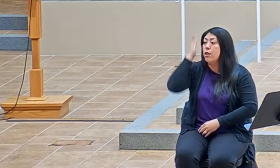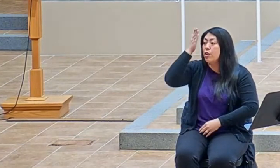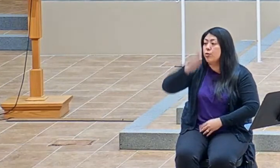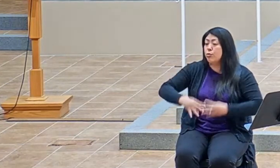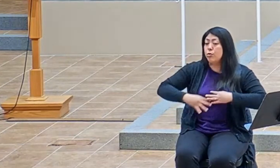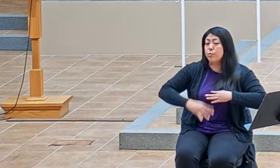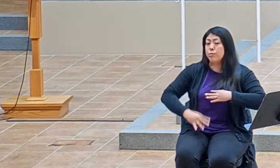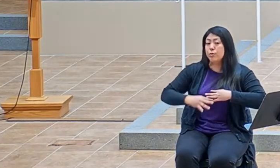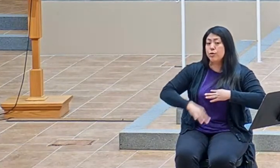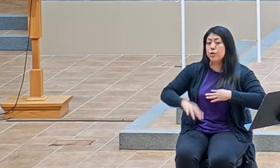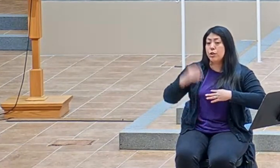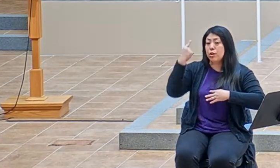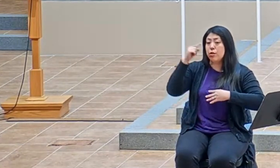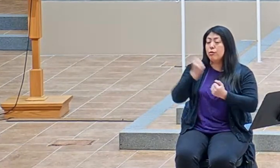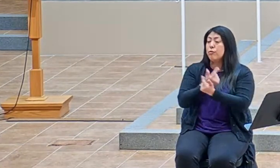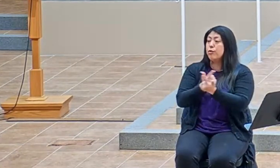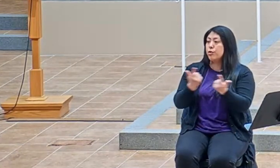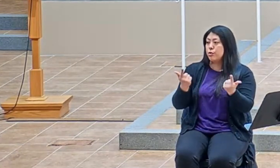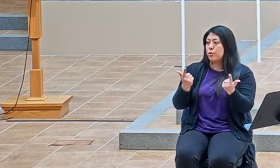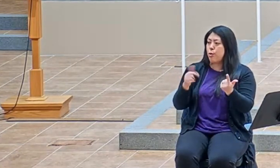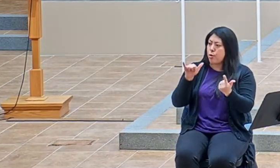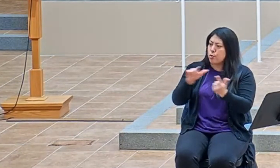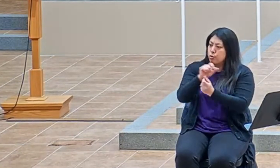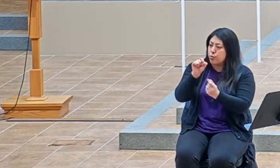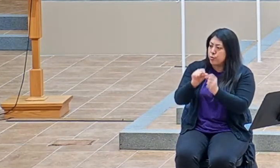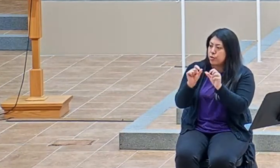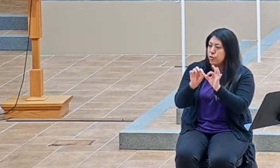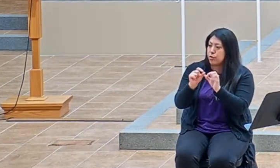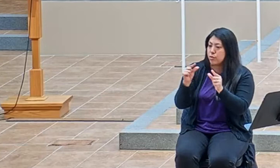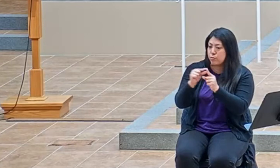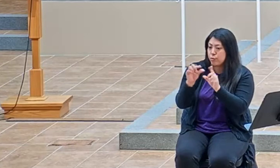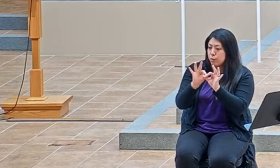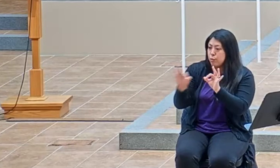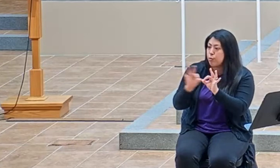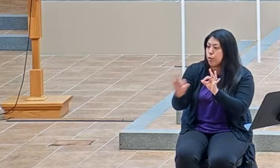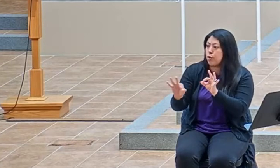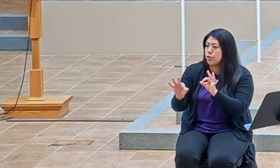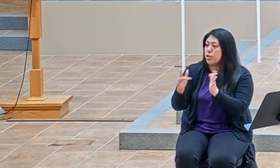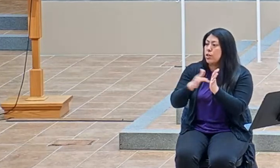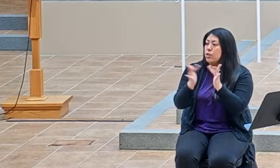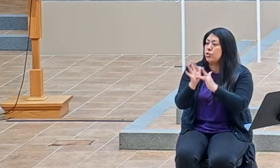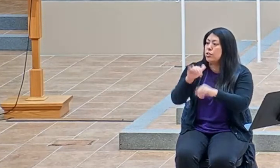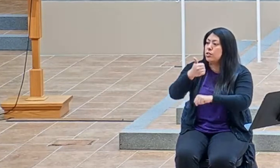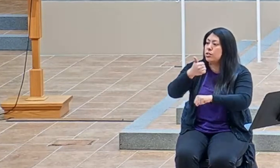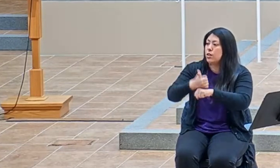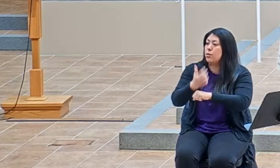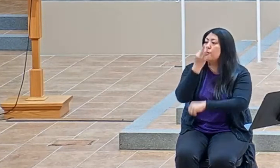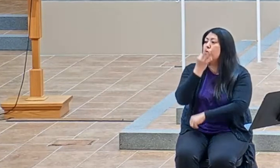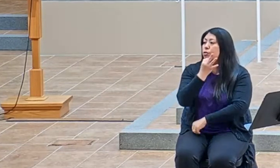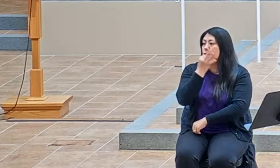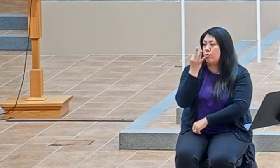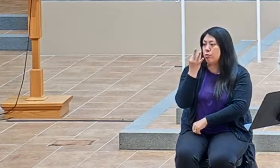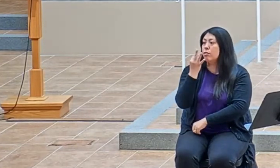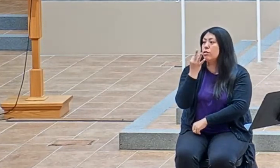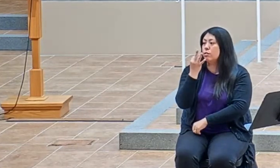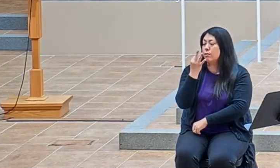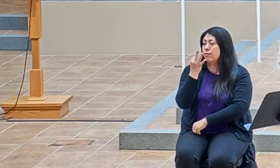be shed for you." With those words, we have Jesus instituting the